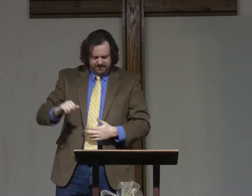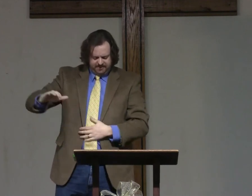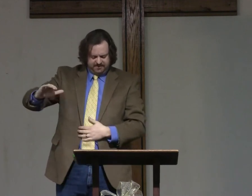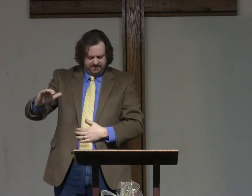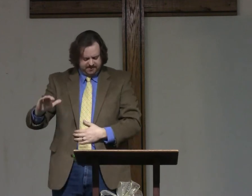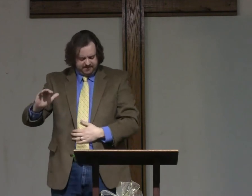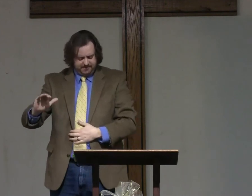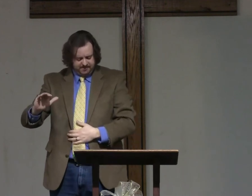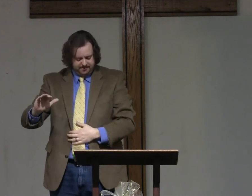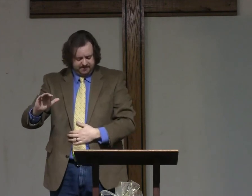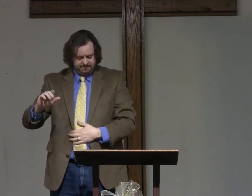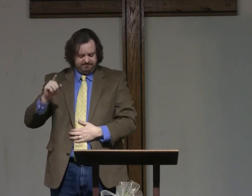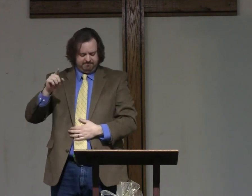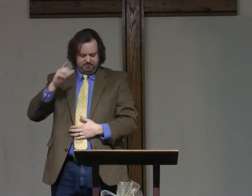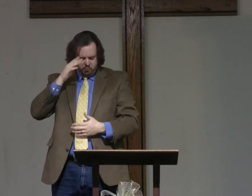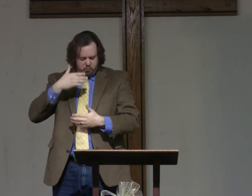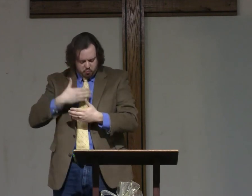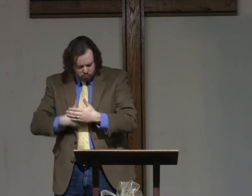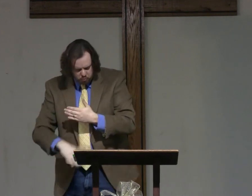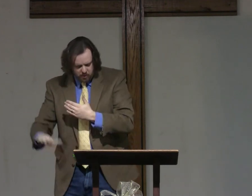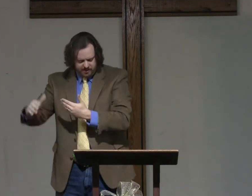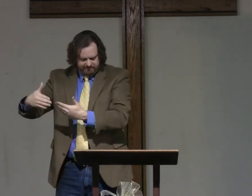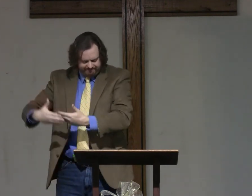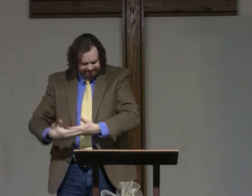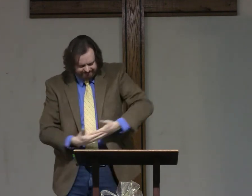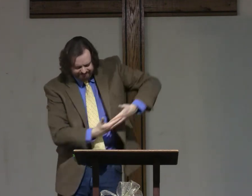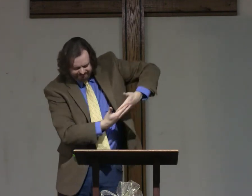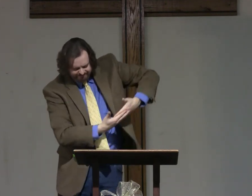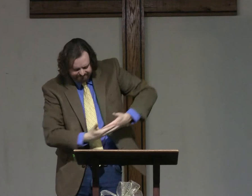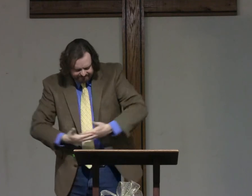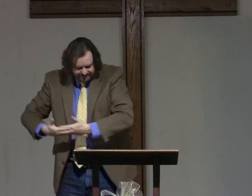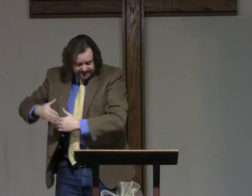Look, the virgin will conceive a child.